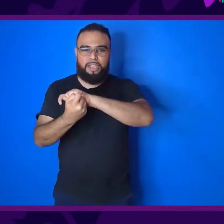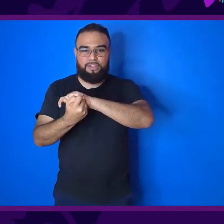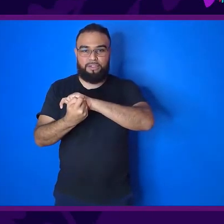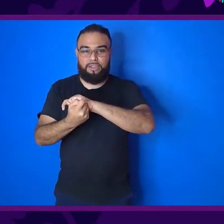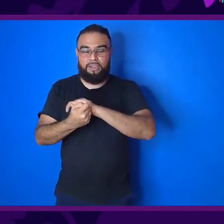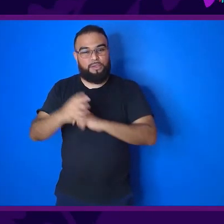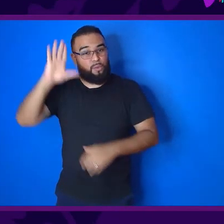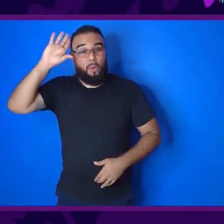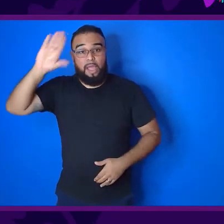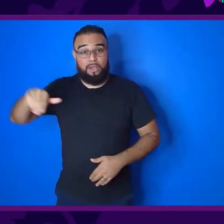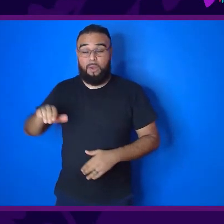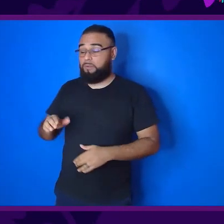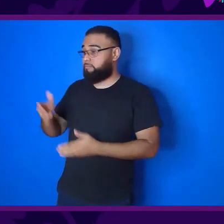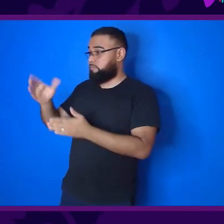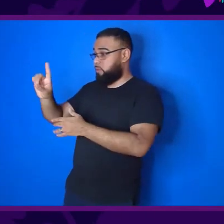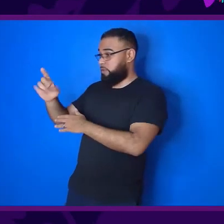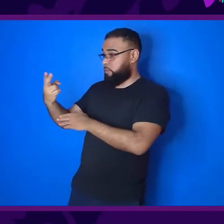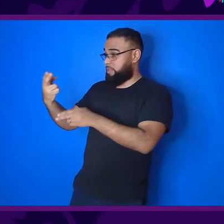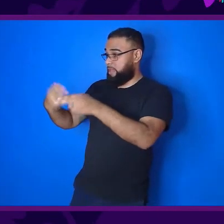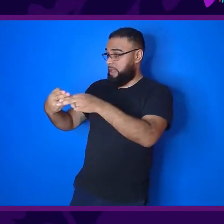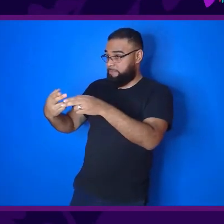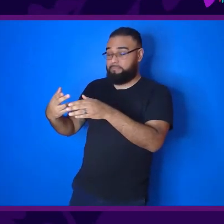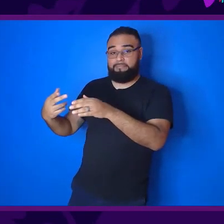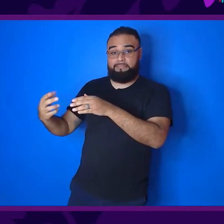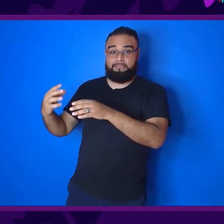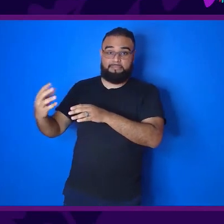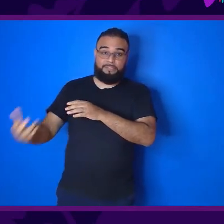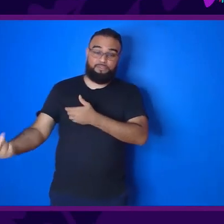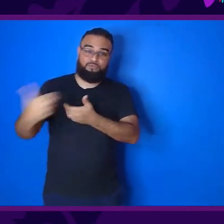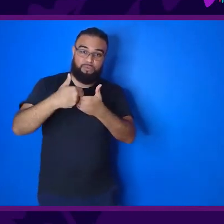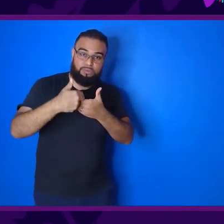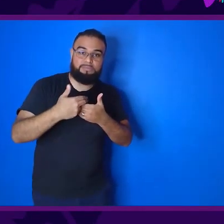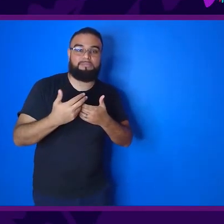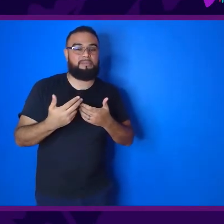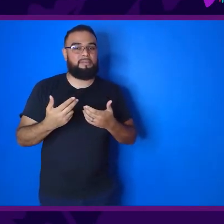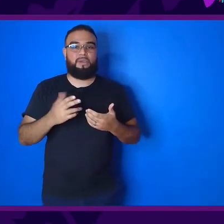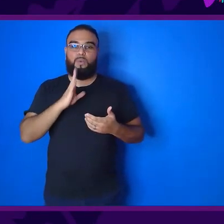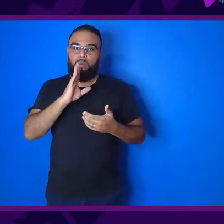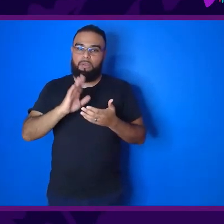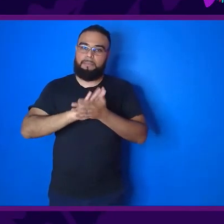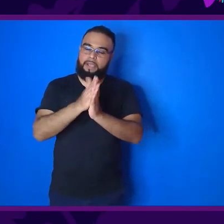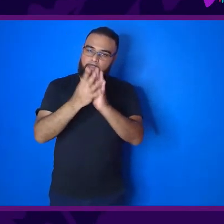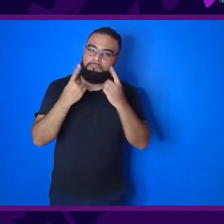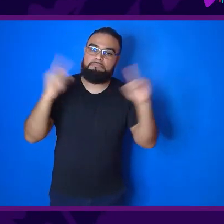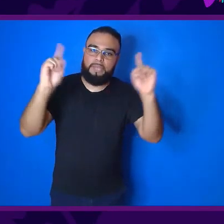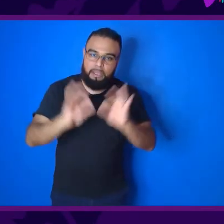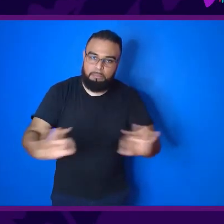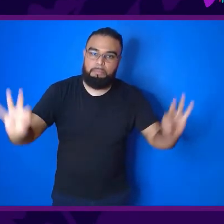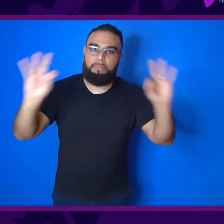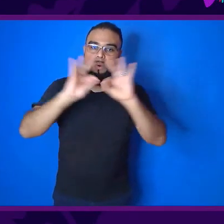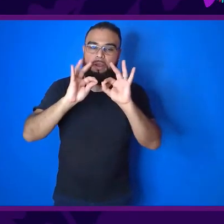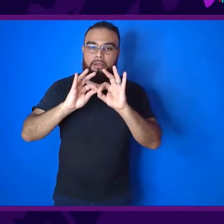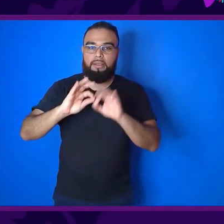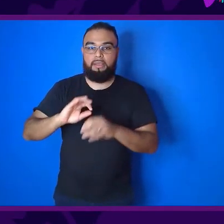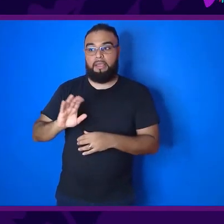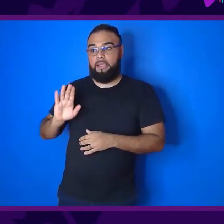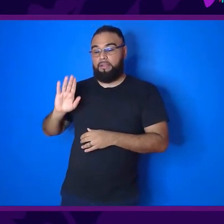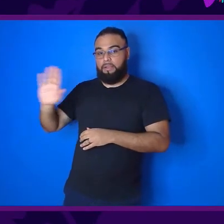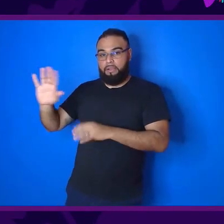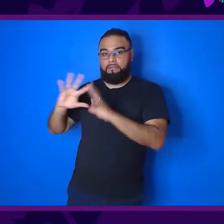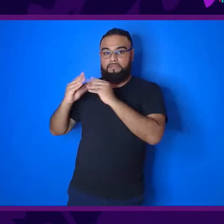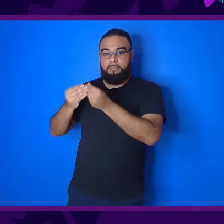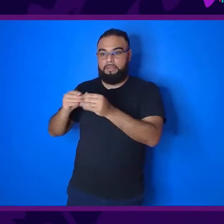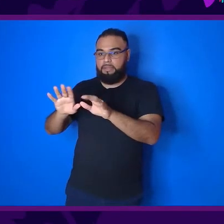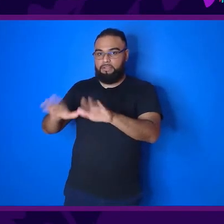important. And, in the area where Dolores and Camille and her children live and